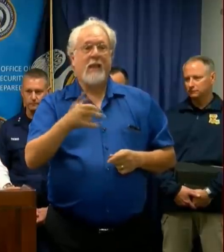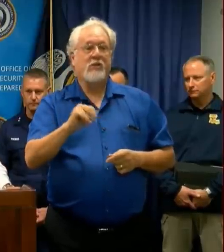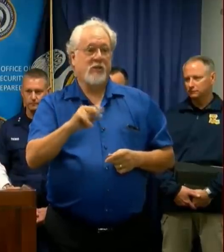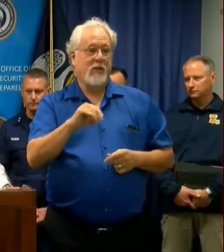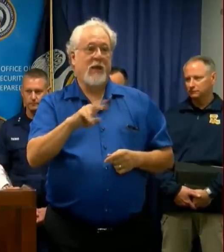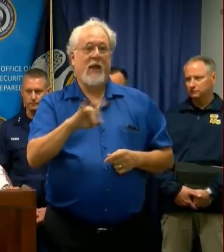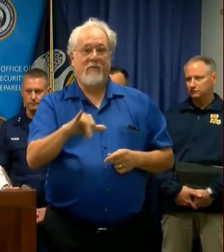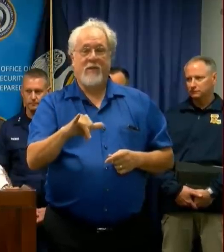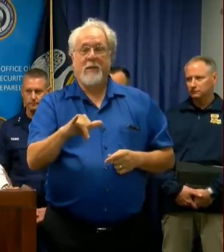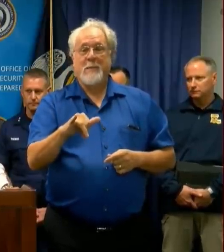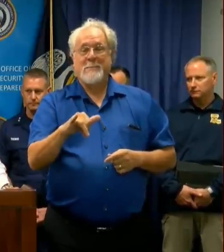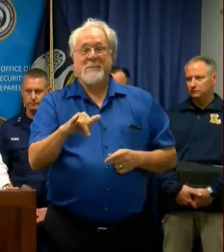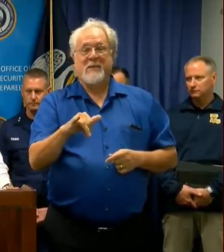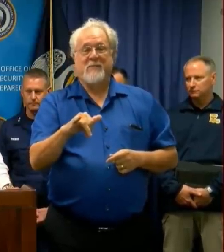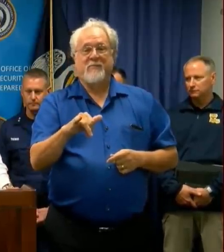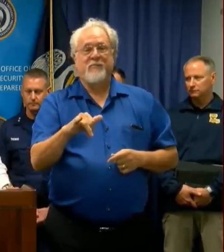isn't,